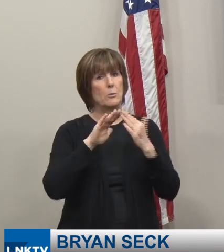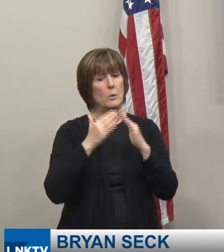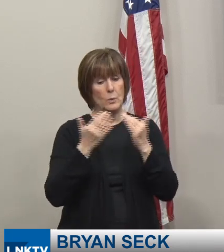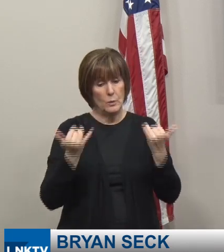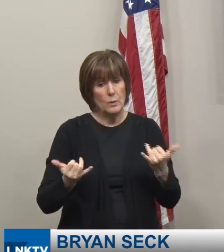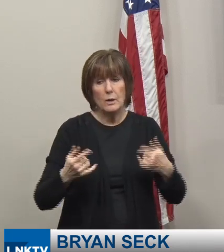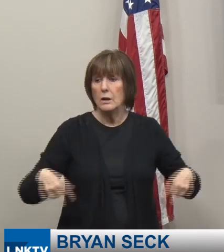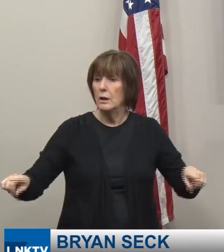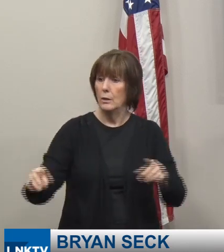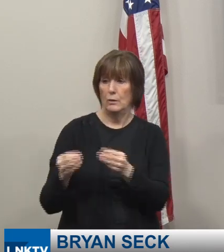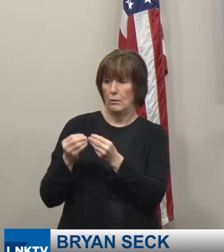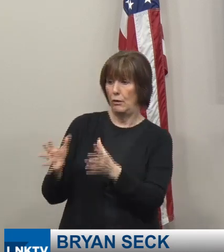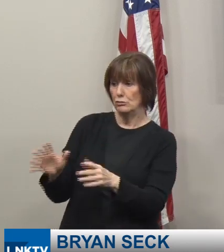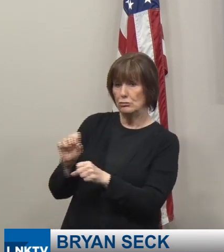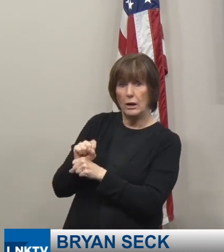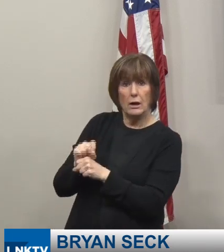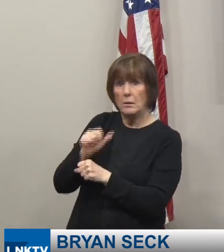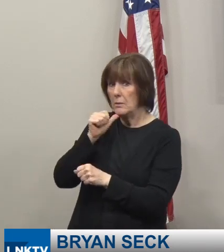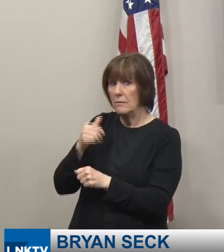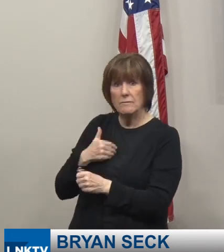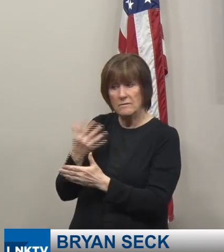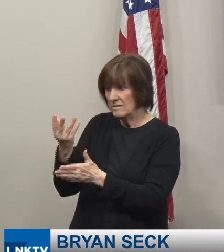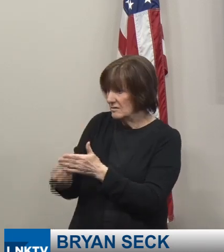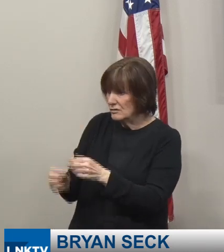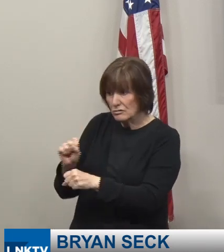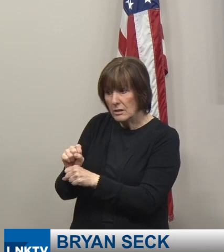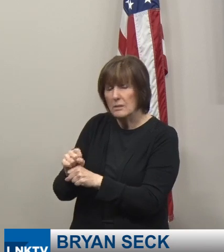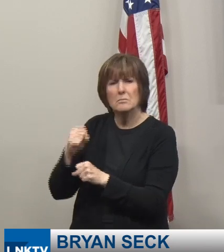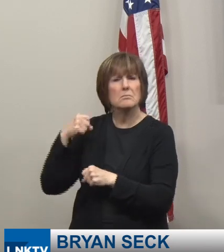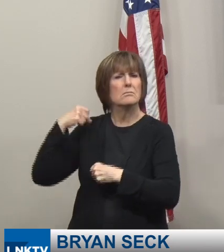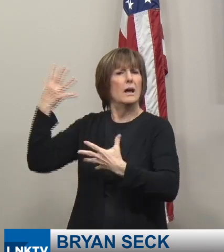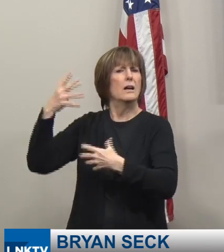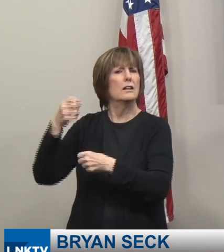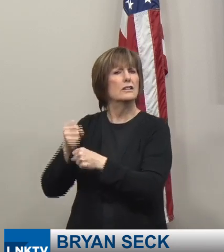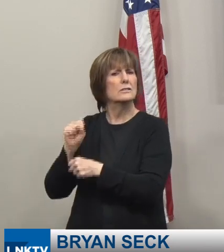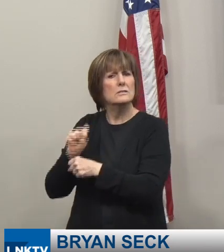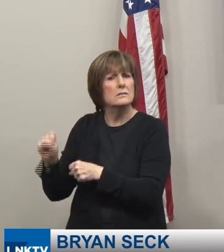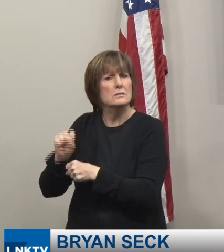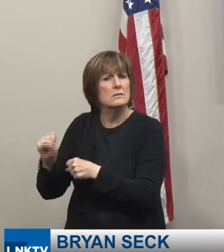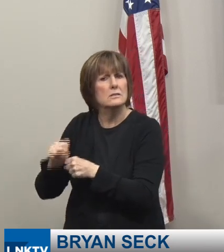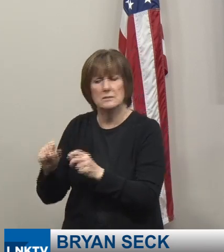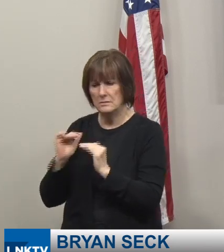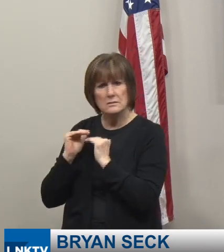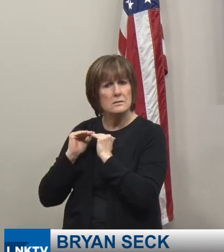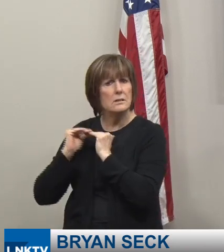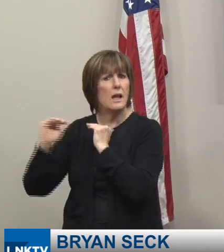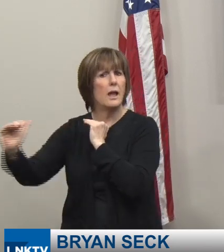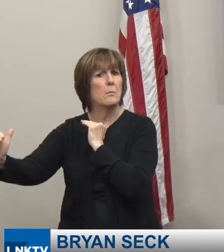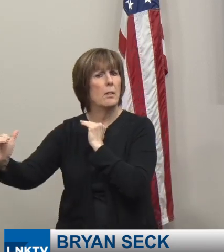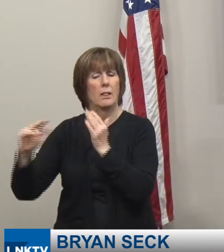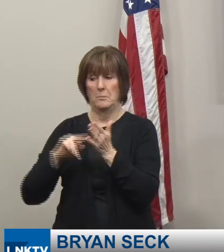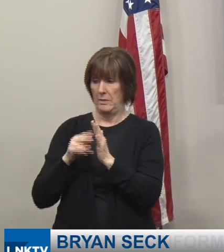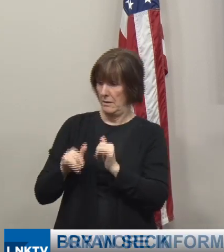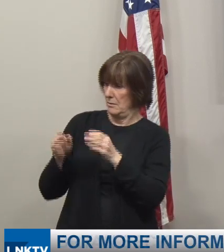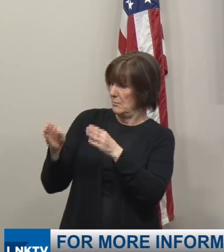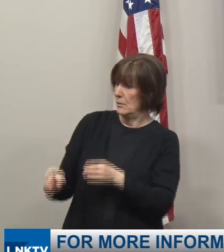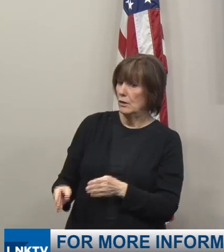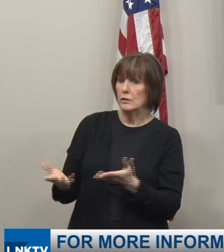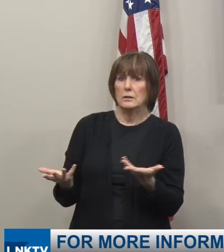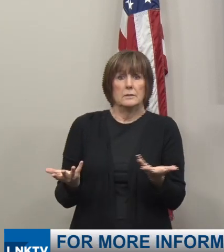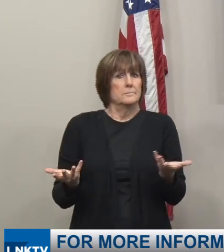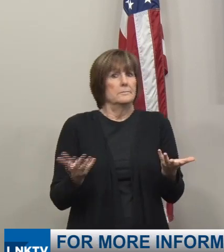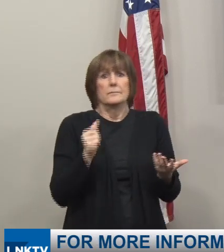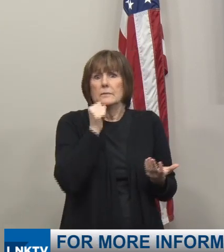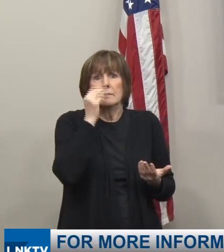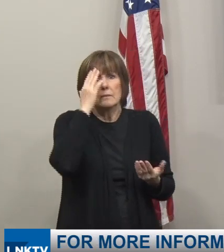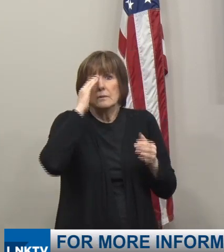who may have lost their job, who have worked the same job for many years and always been stable. That means that person might not know how